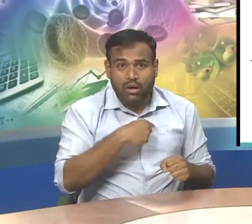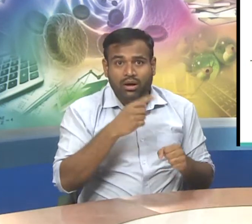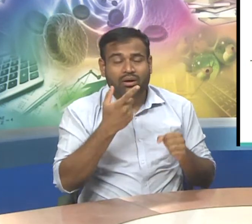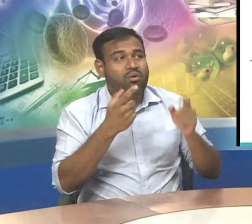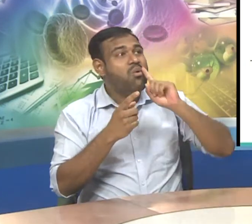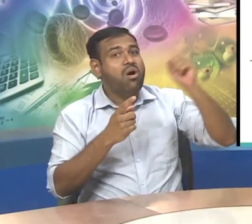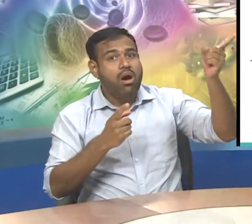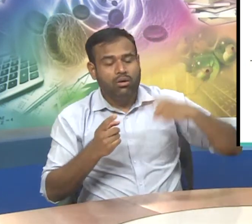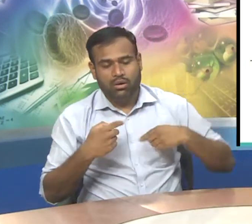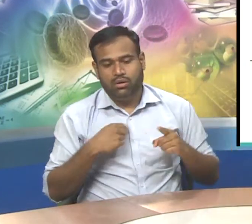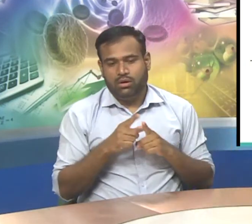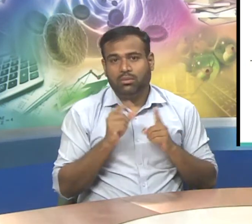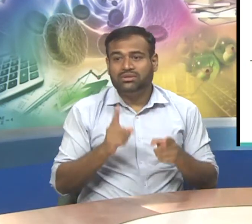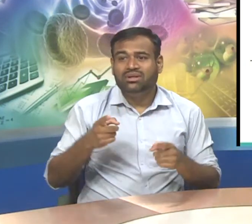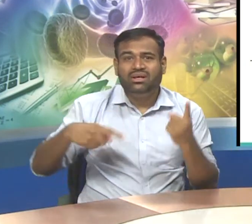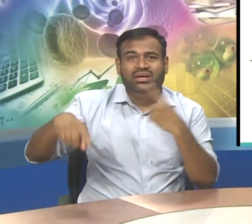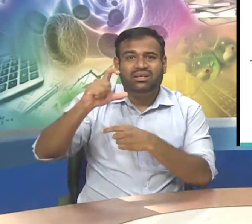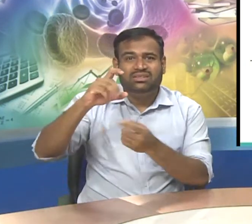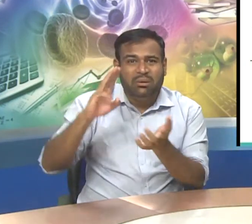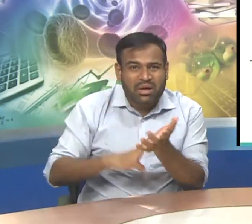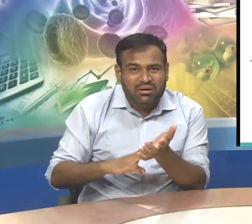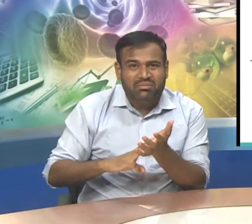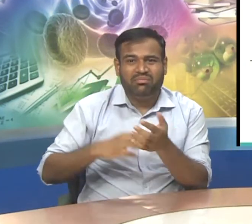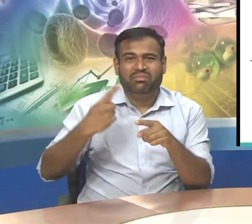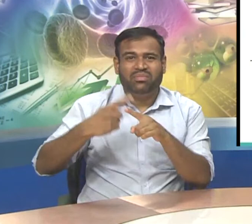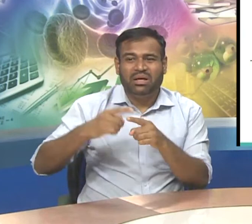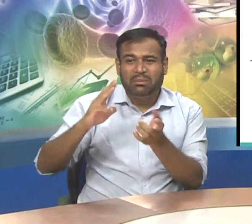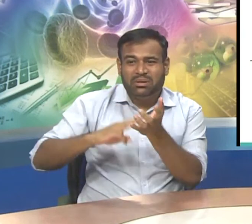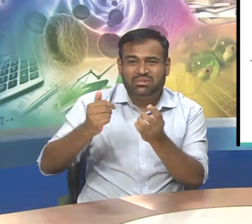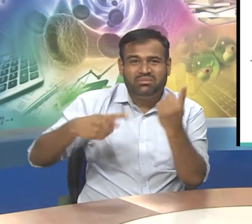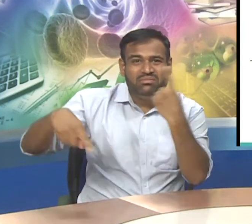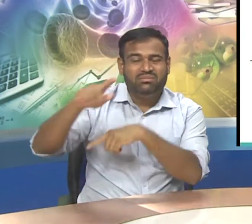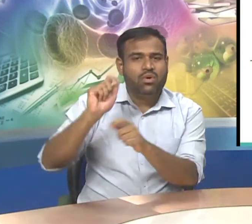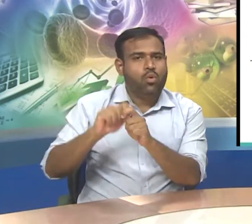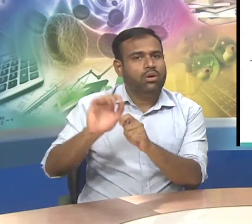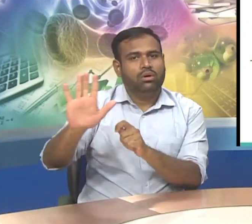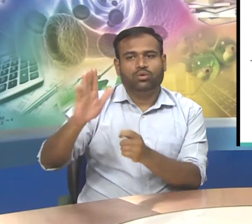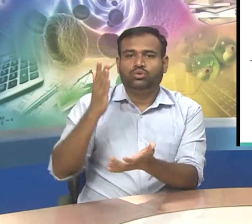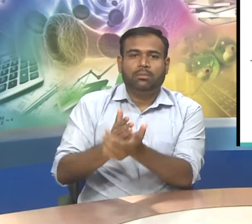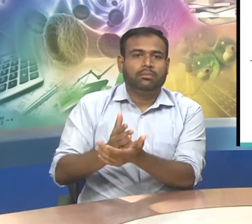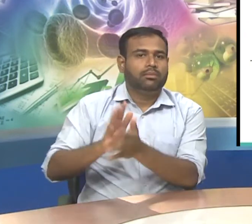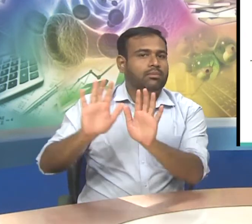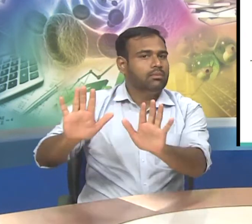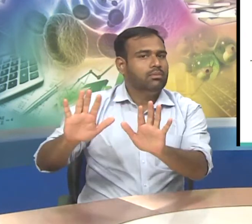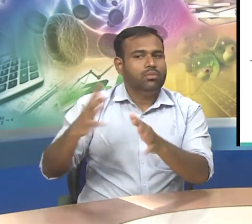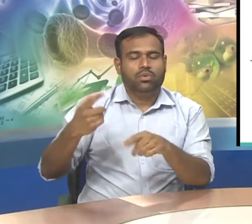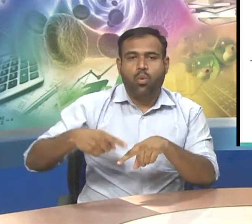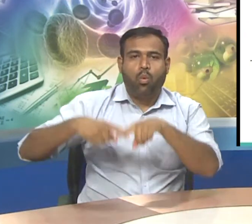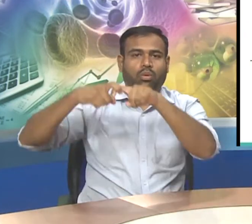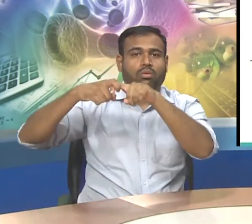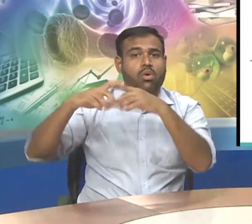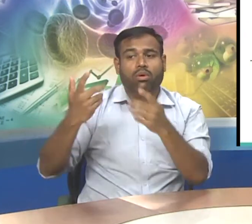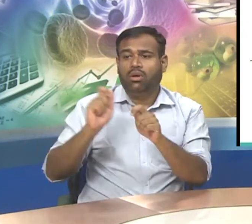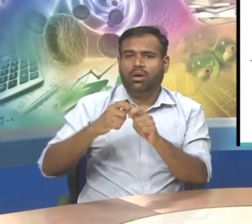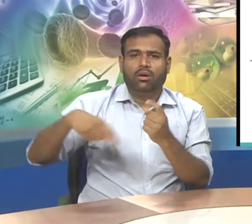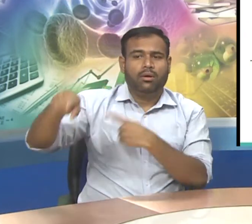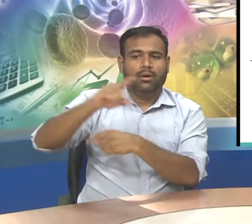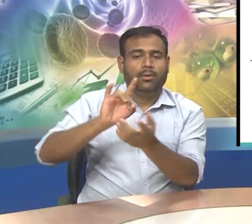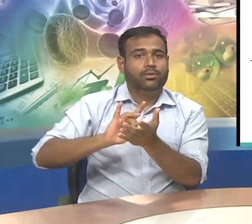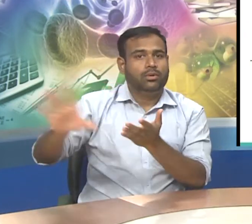and he proclaims the emergency under Article 356, the State Council